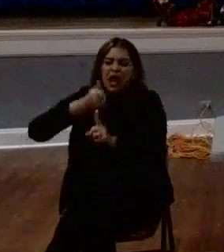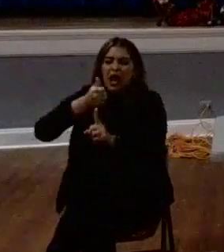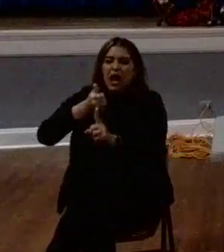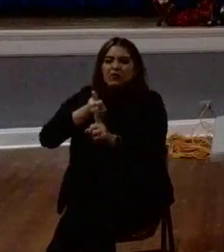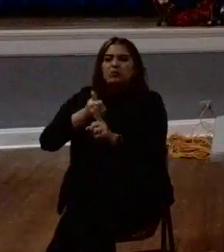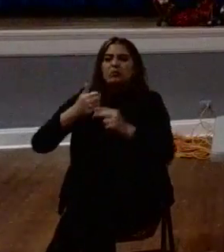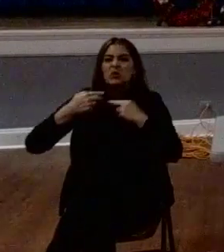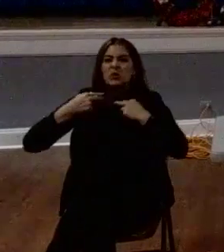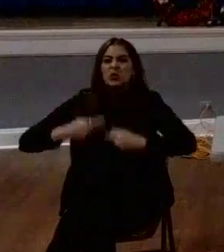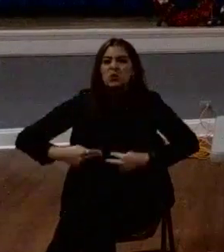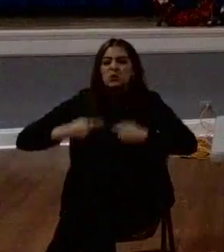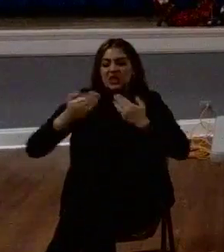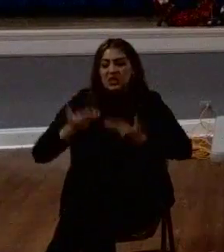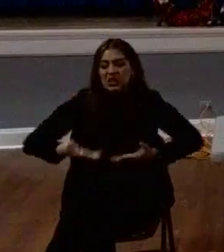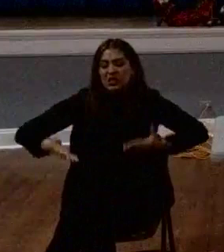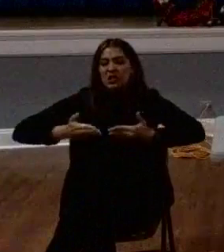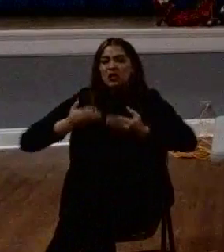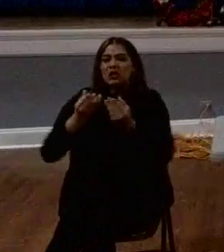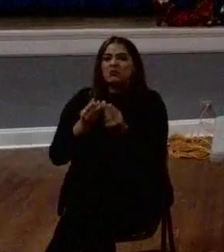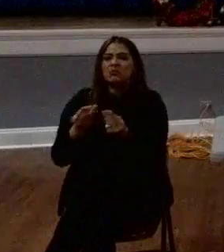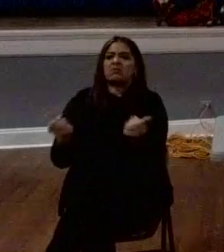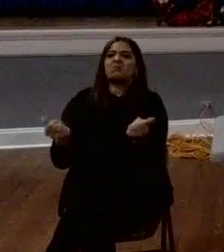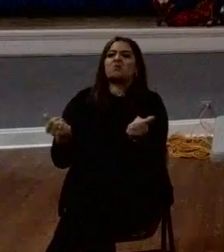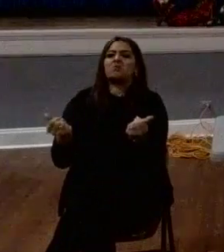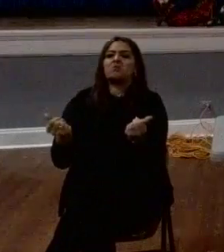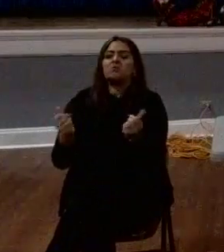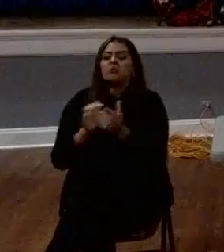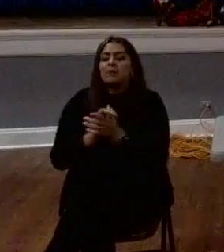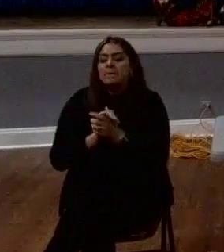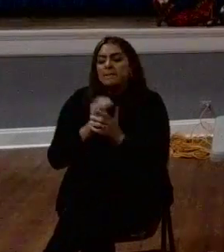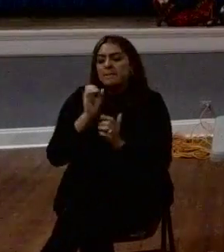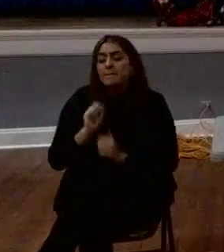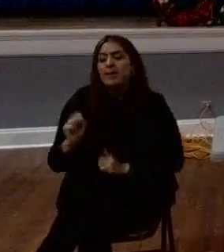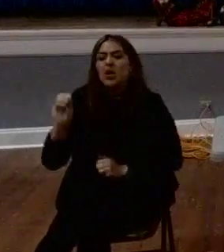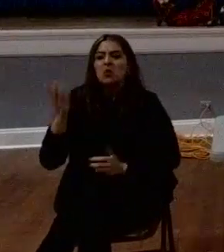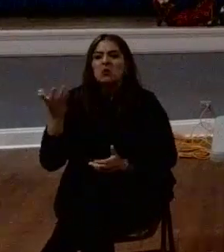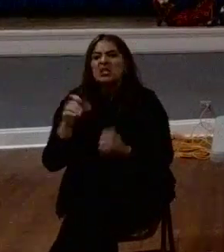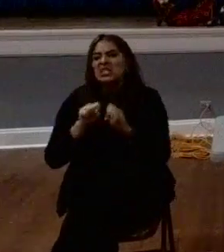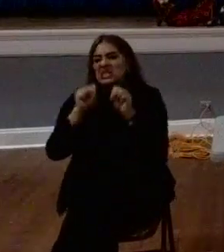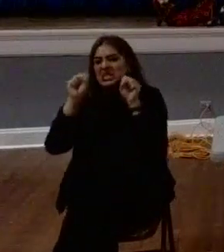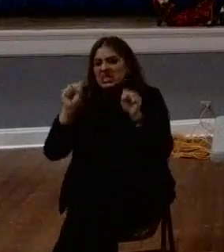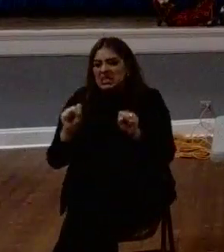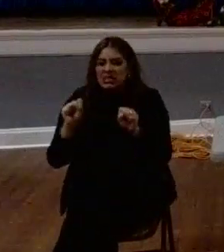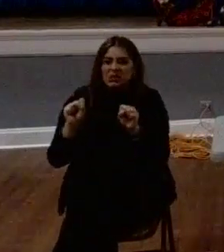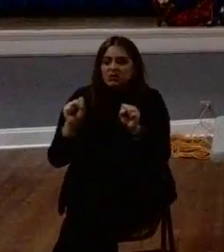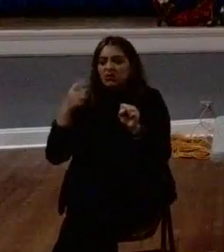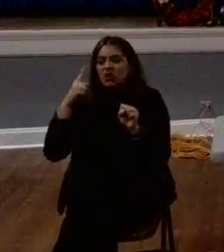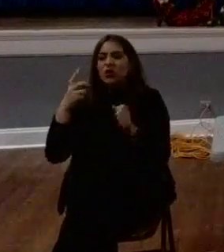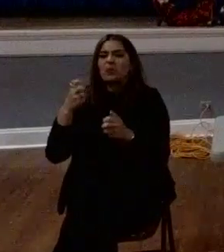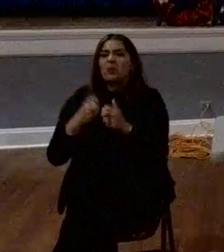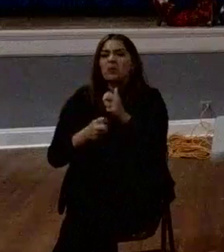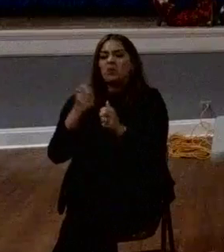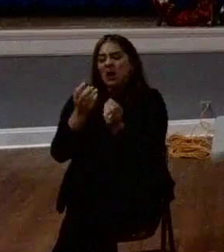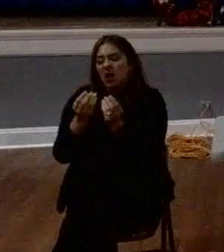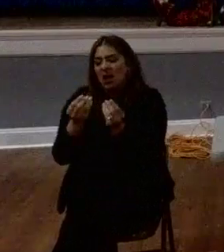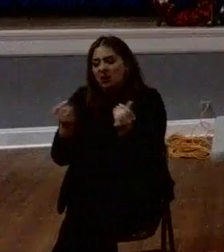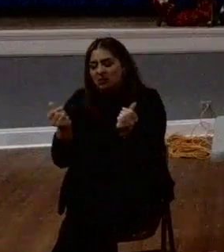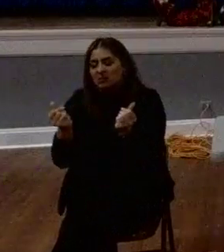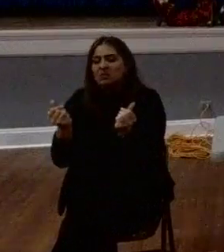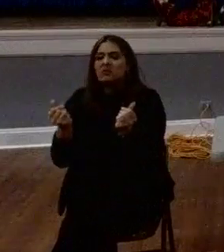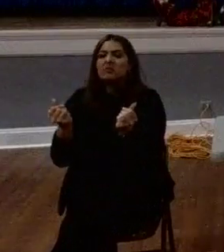in particular. So, like I said, it's a system for solving problems, but on